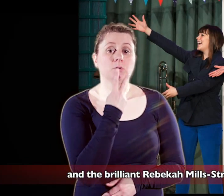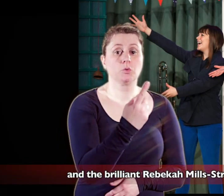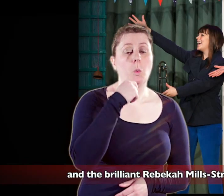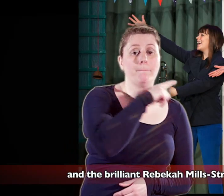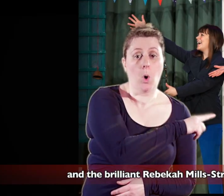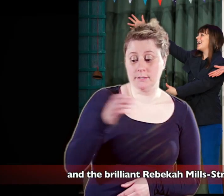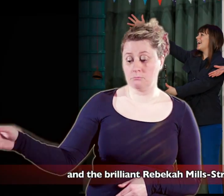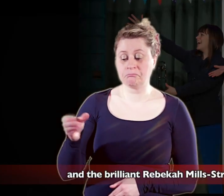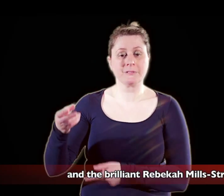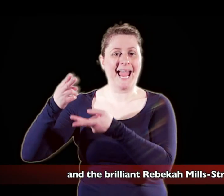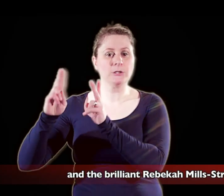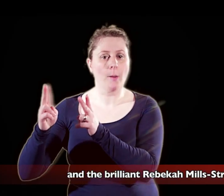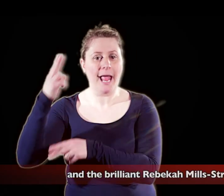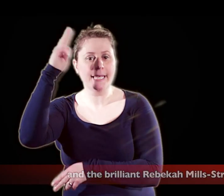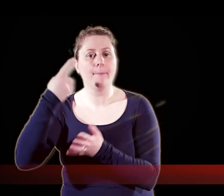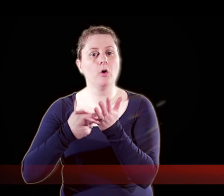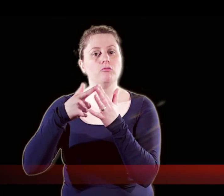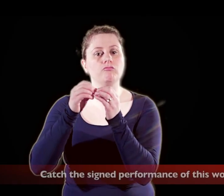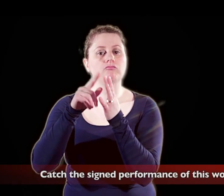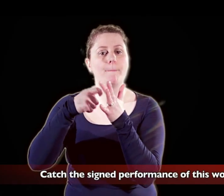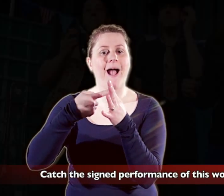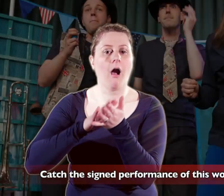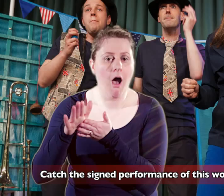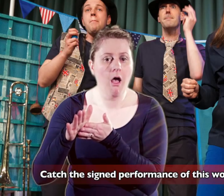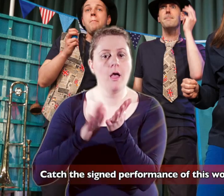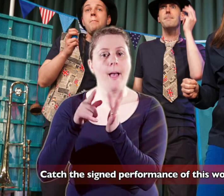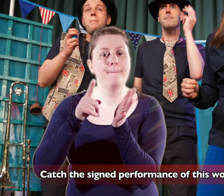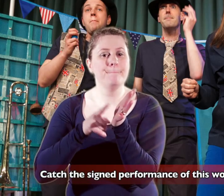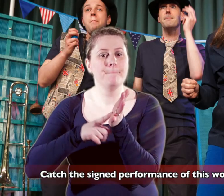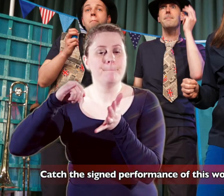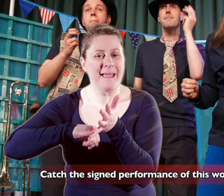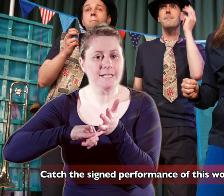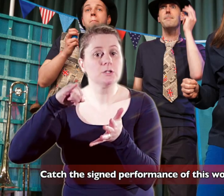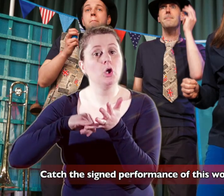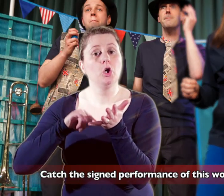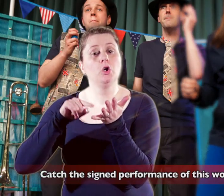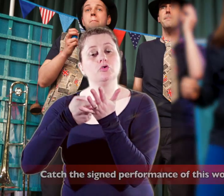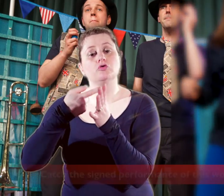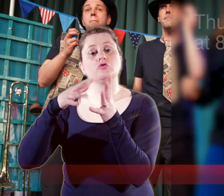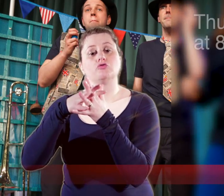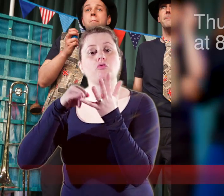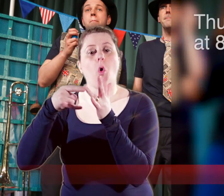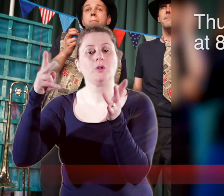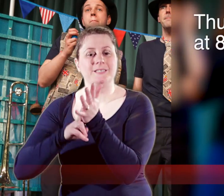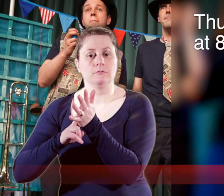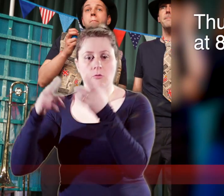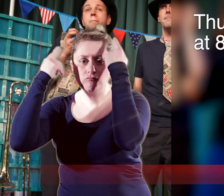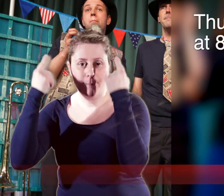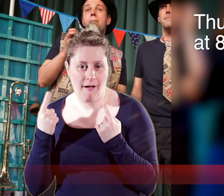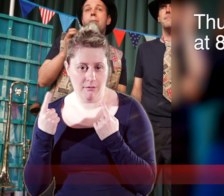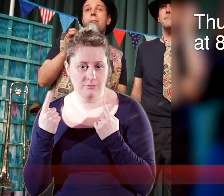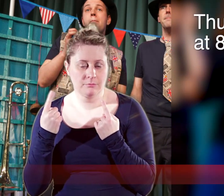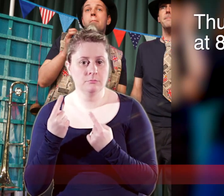and the brilliant Rebecca Mills Strawson. Catch the signed performance of this wonderful show on the